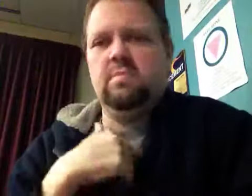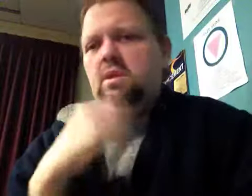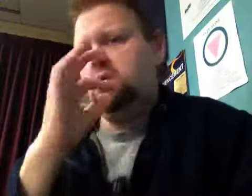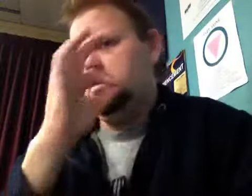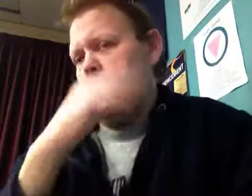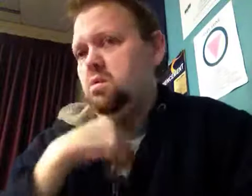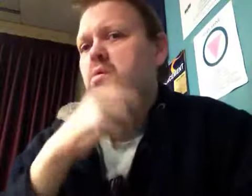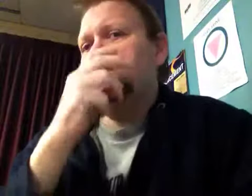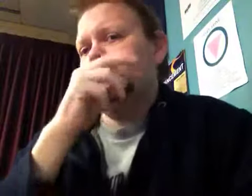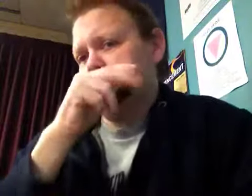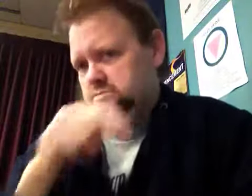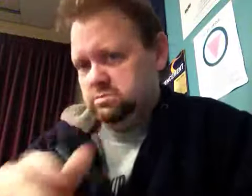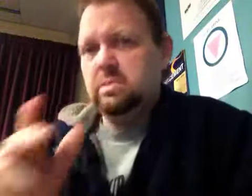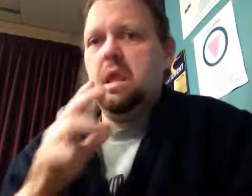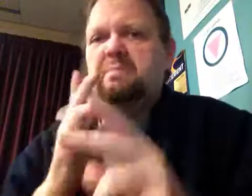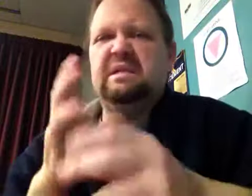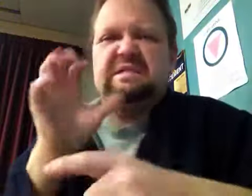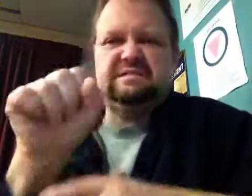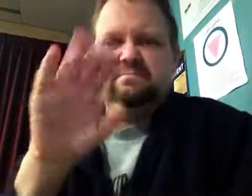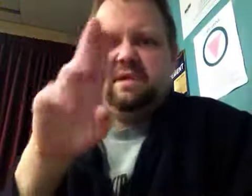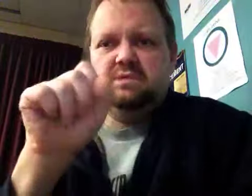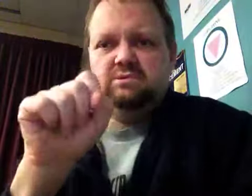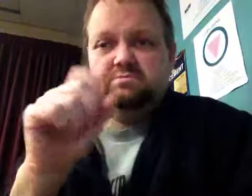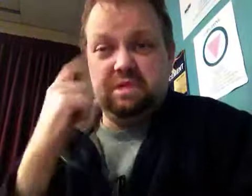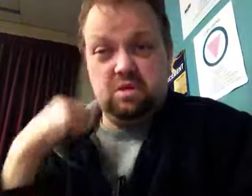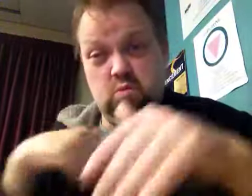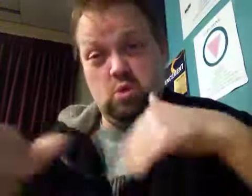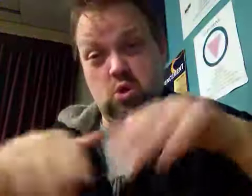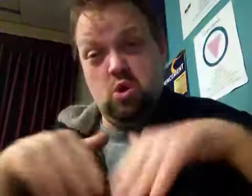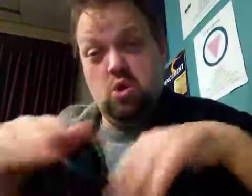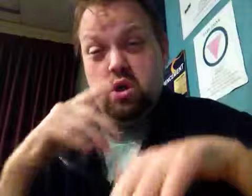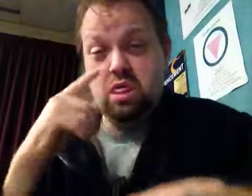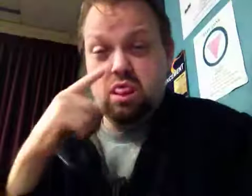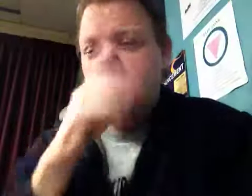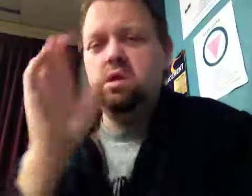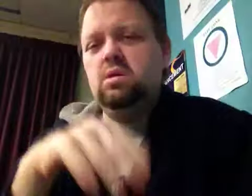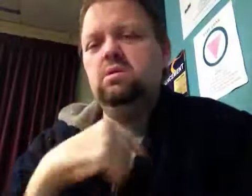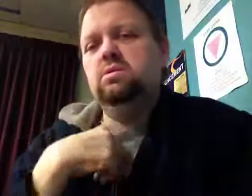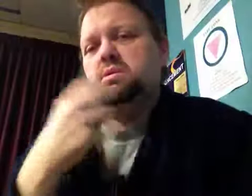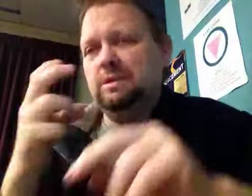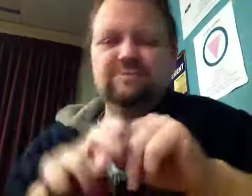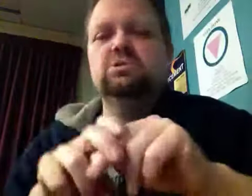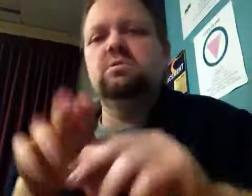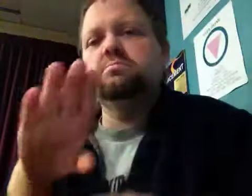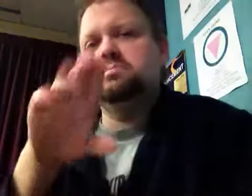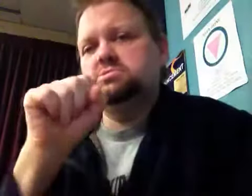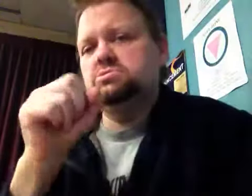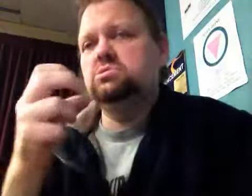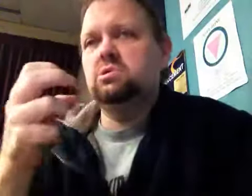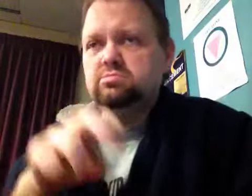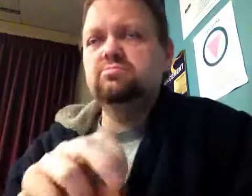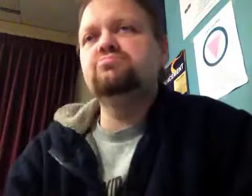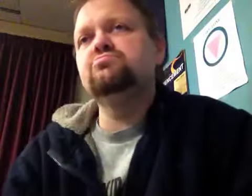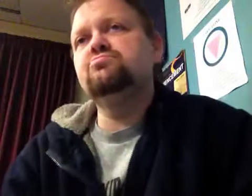of crowds. What investigators know so far. We begin, however, tonight with breaking news. Two major veterans groups calling for the head